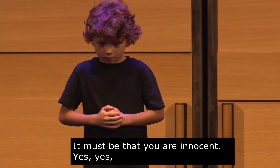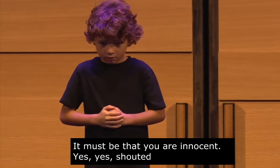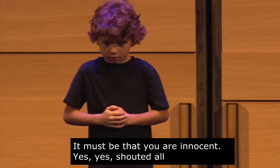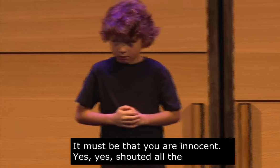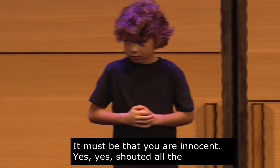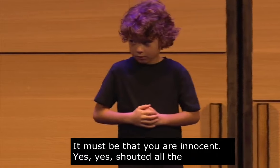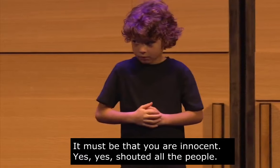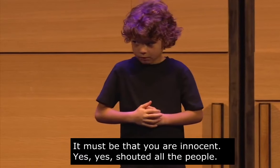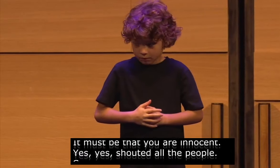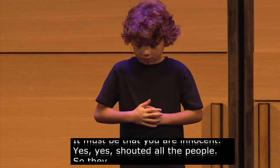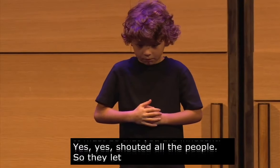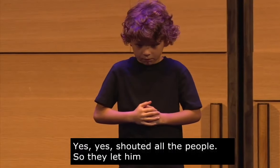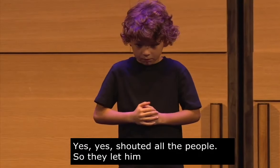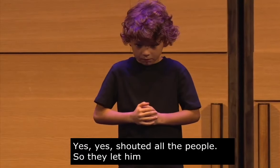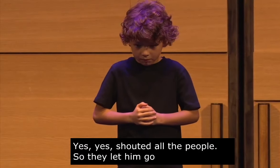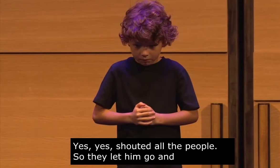all the people, so they let them go and he went home.